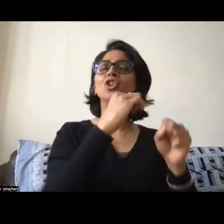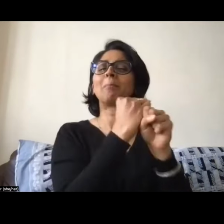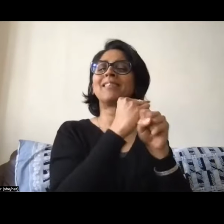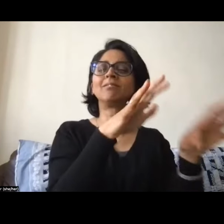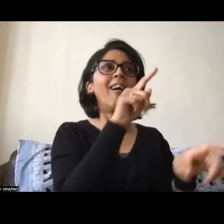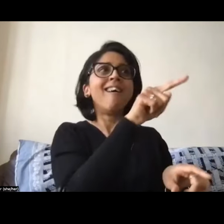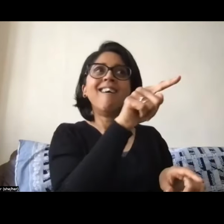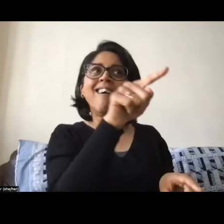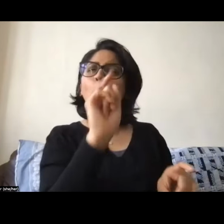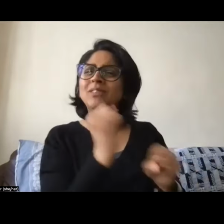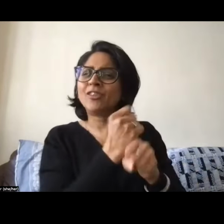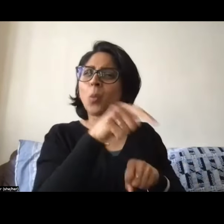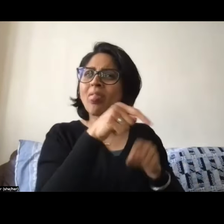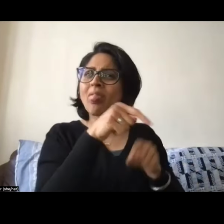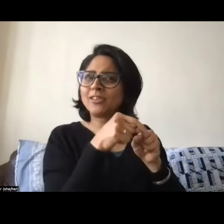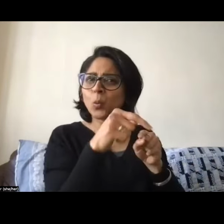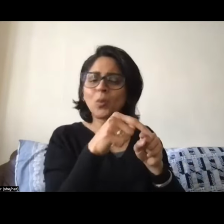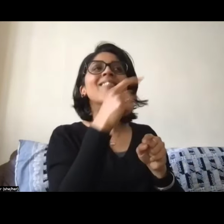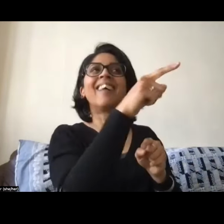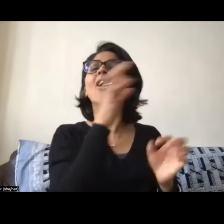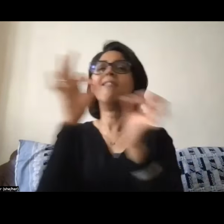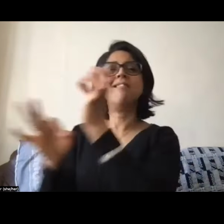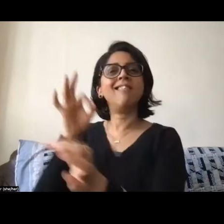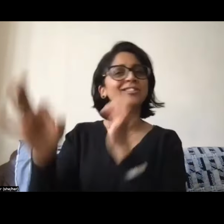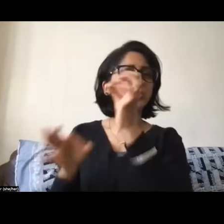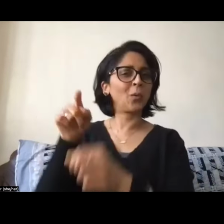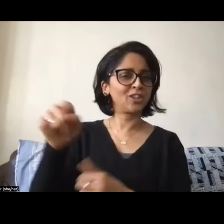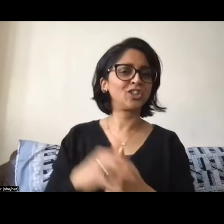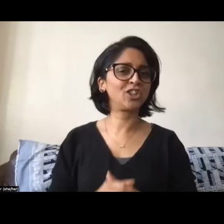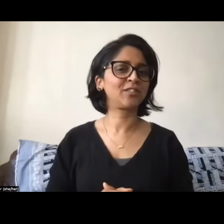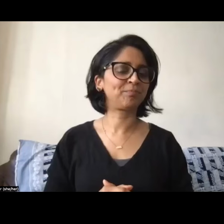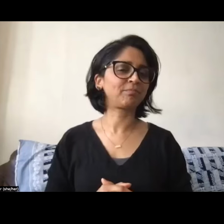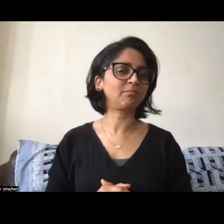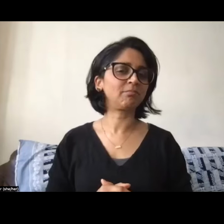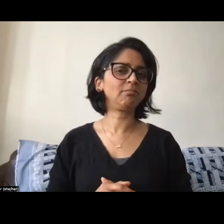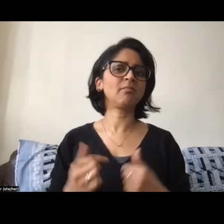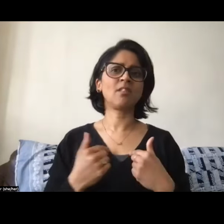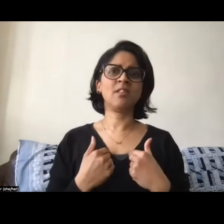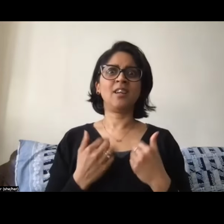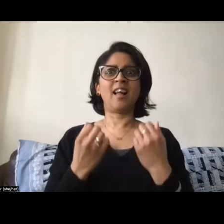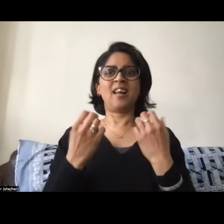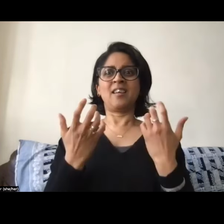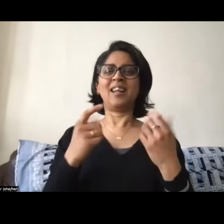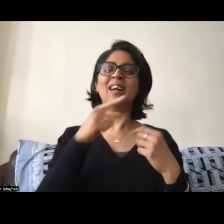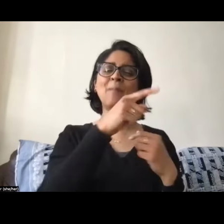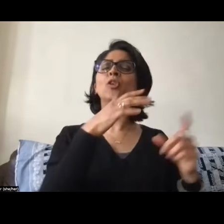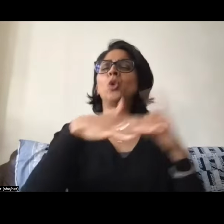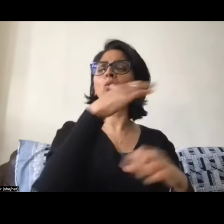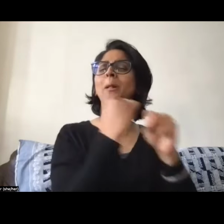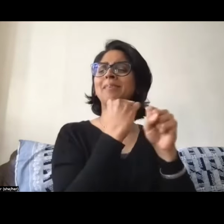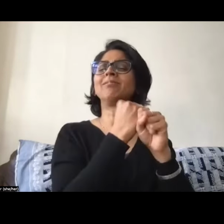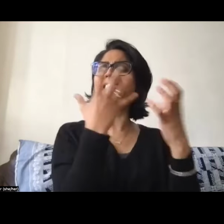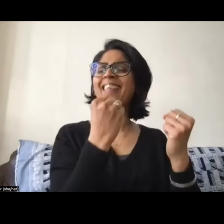And so I looked a lot at the social media there to see what they had been doing during the same week that the others